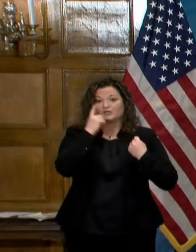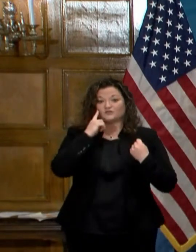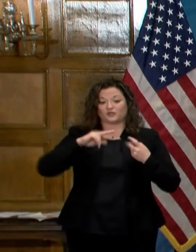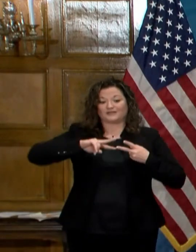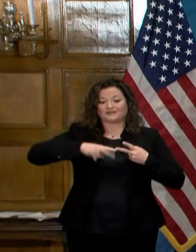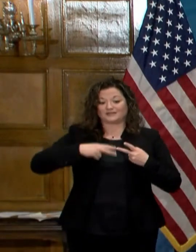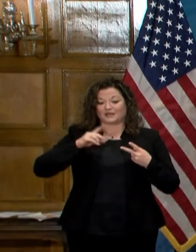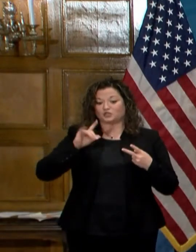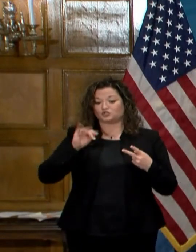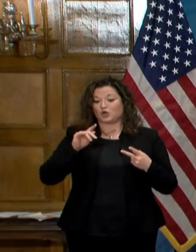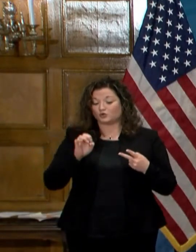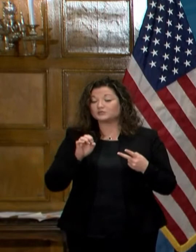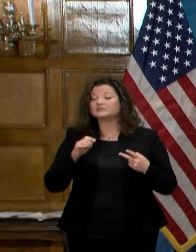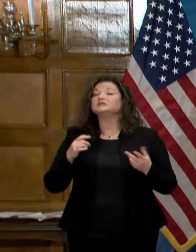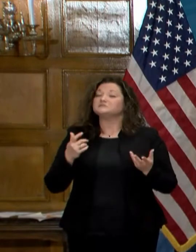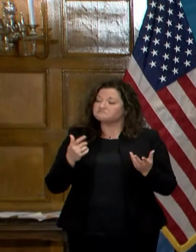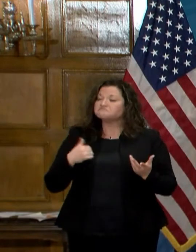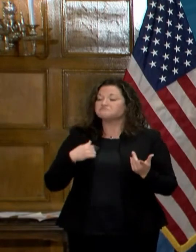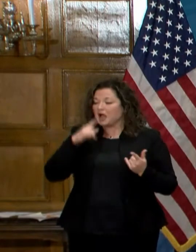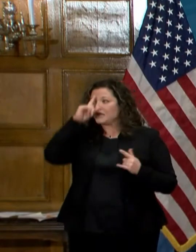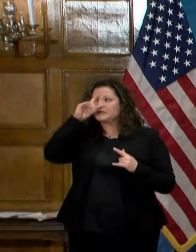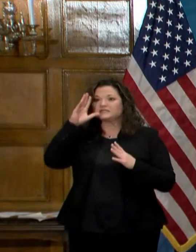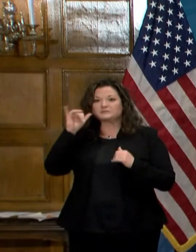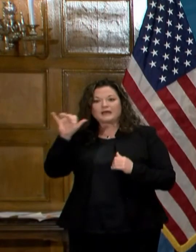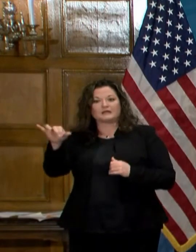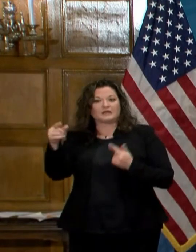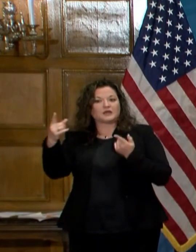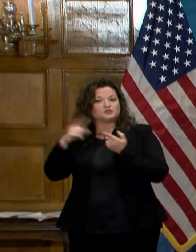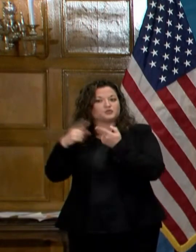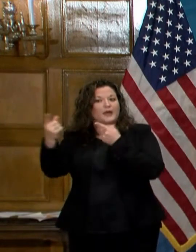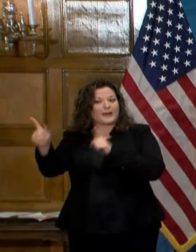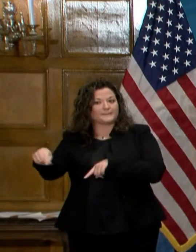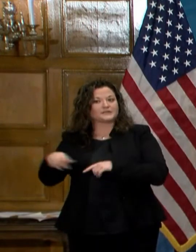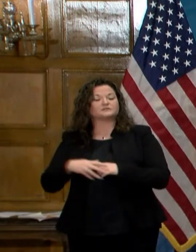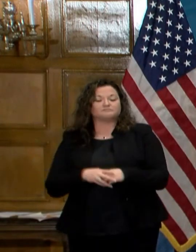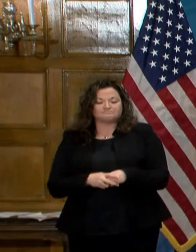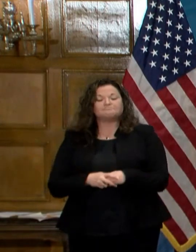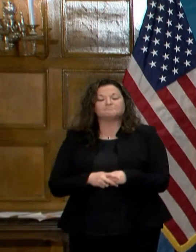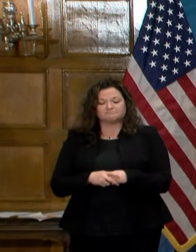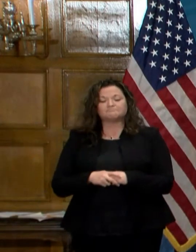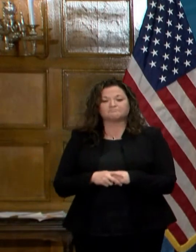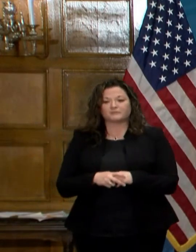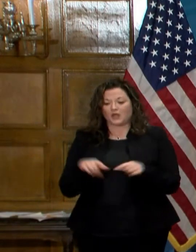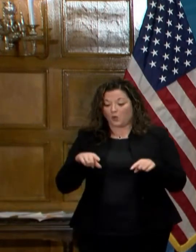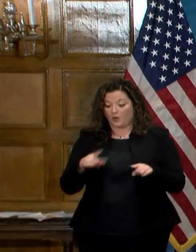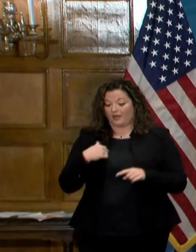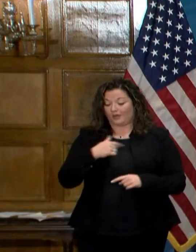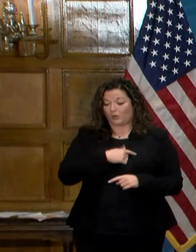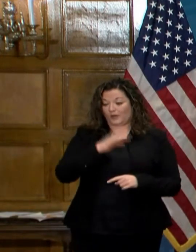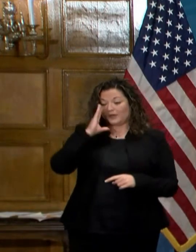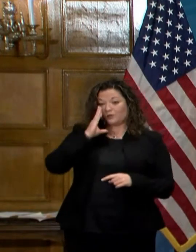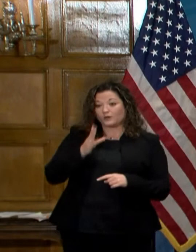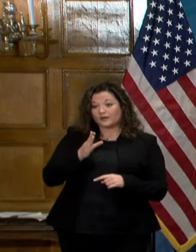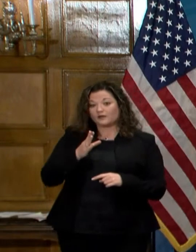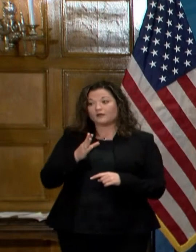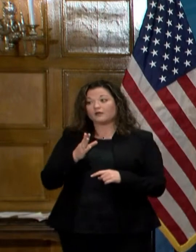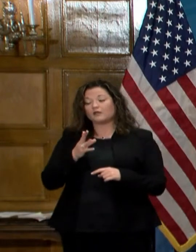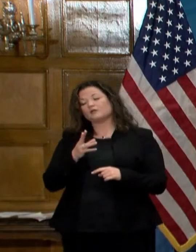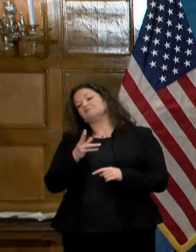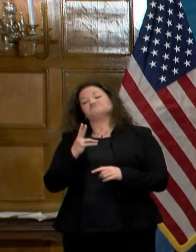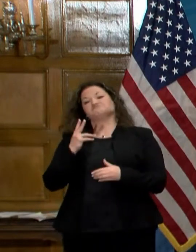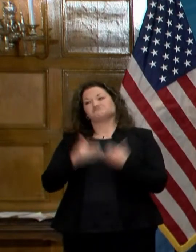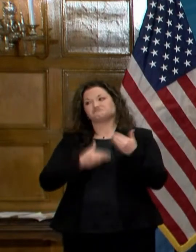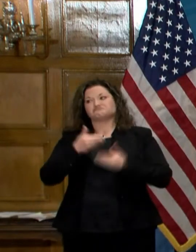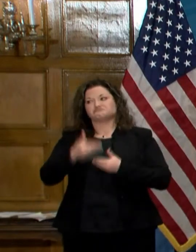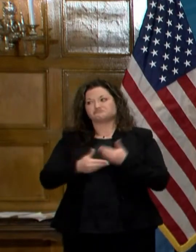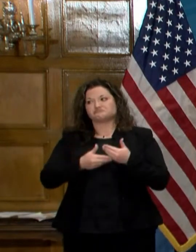get to the state, I expect that to happen. And so while we're going to stick with that